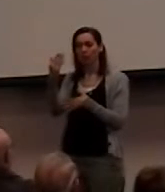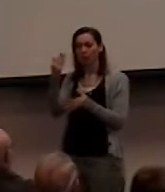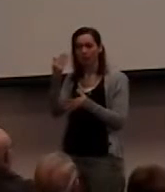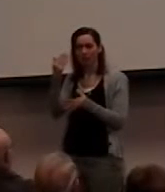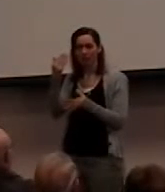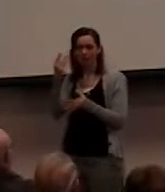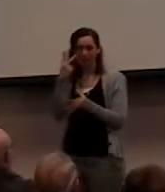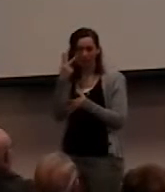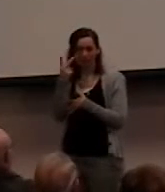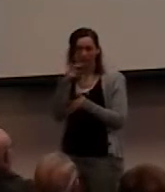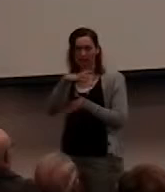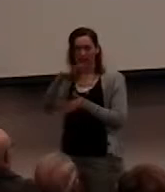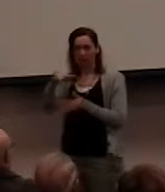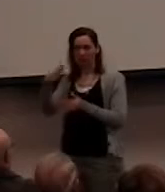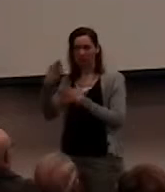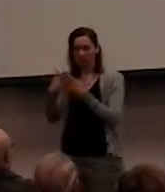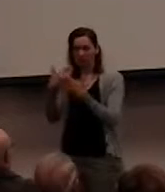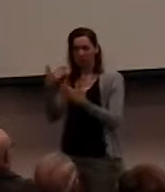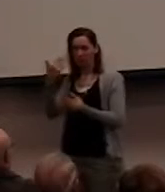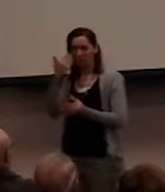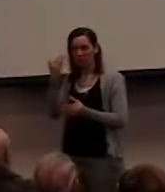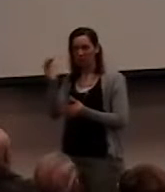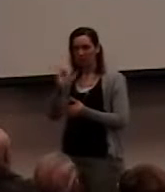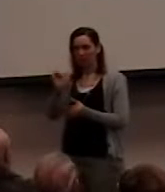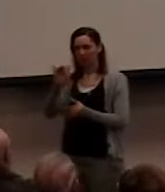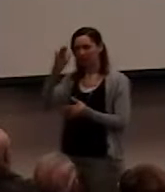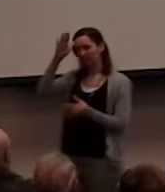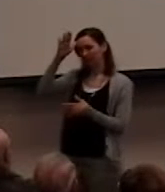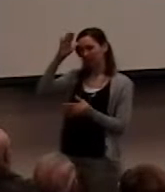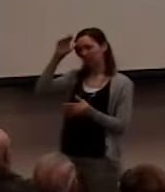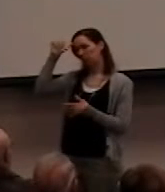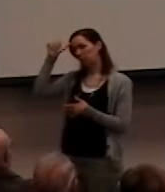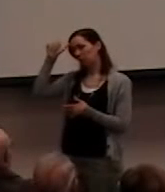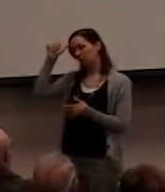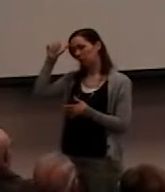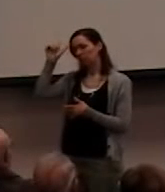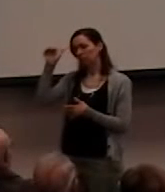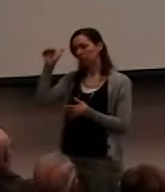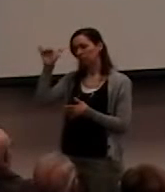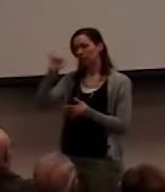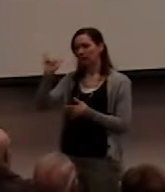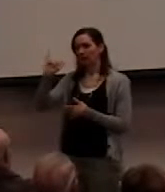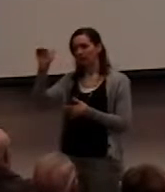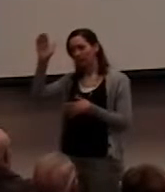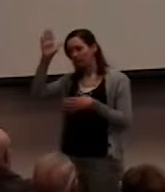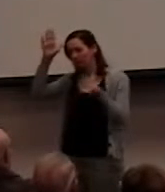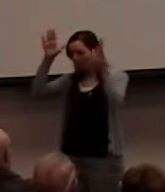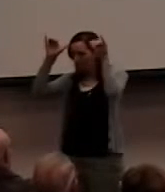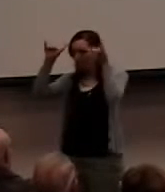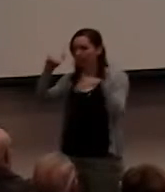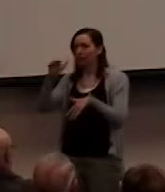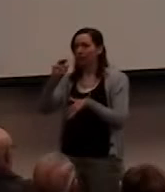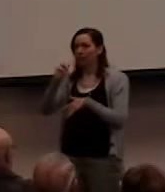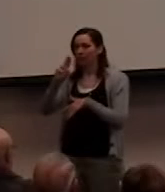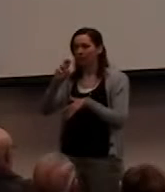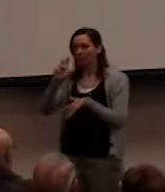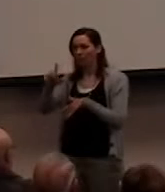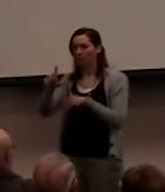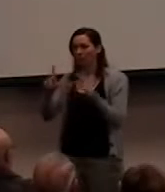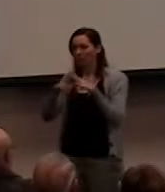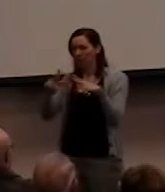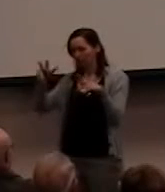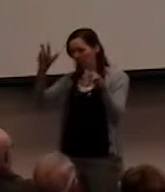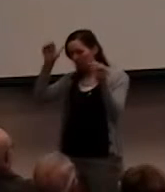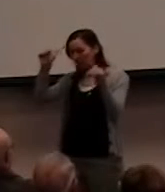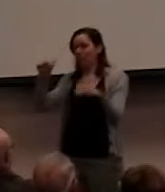culture talking about stubborn as a donkey or stubborn as a mule. I think camels top the list. So he